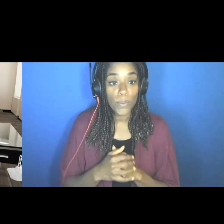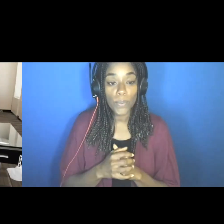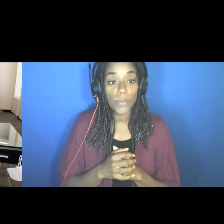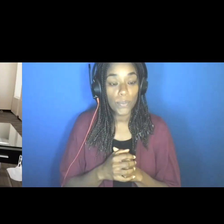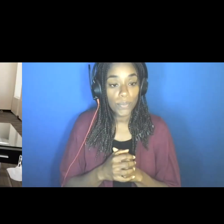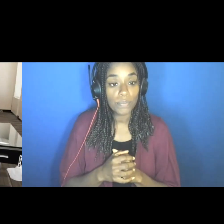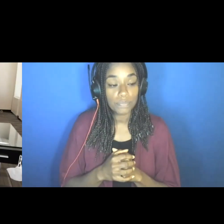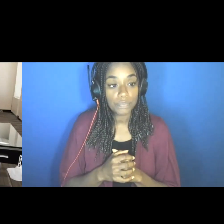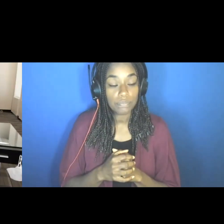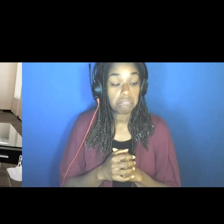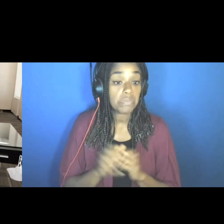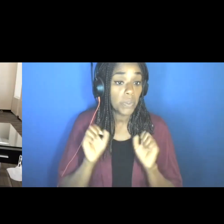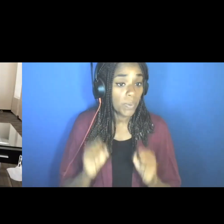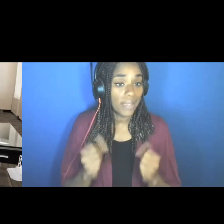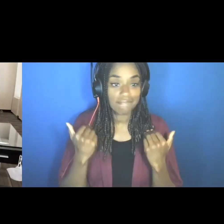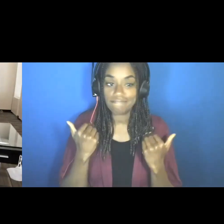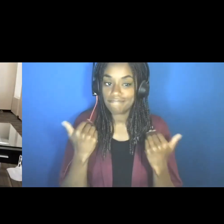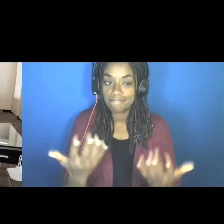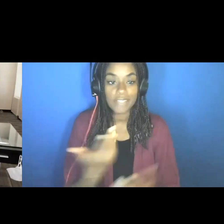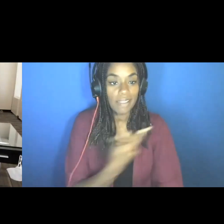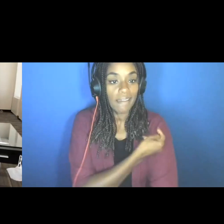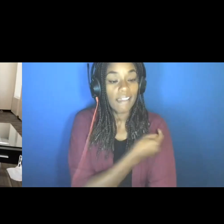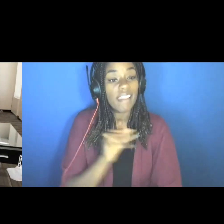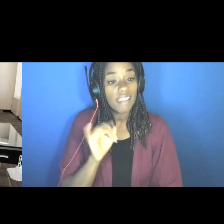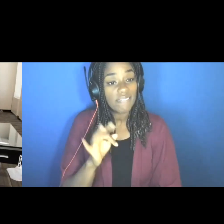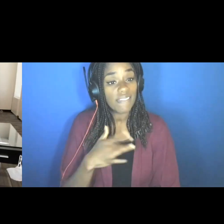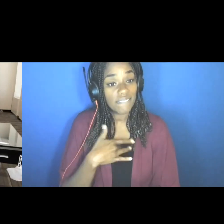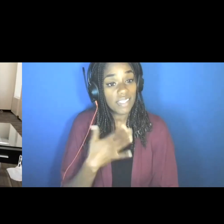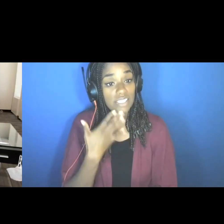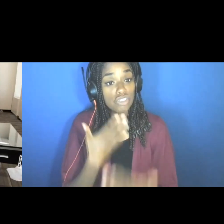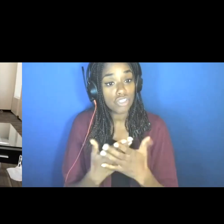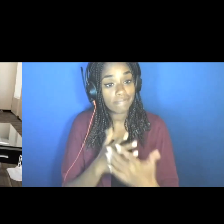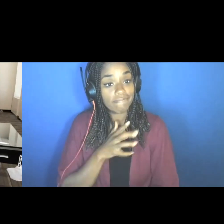that they can go get vaccinated if they feel this would be a good idea for them.